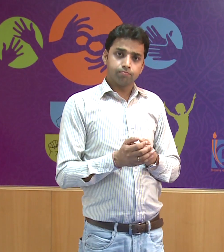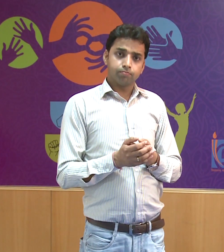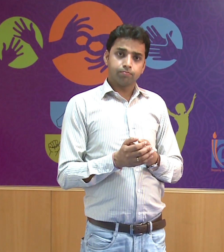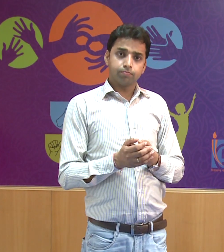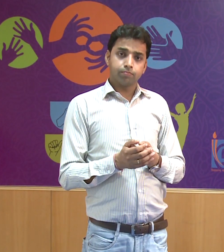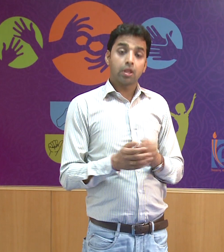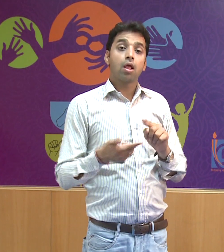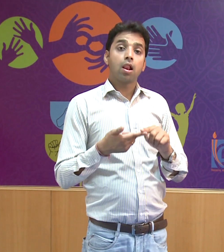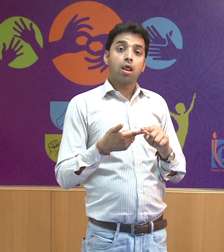like Takshila,